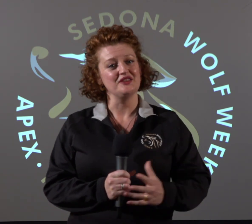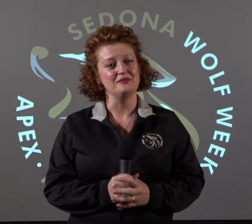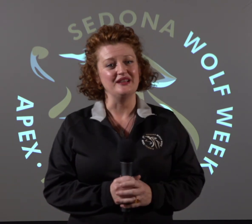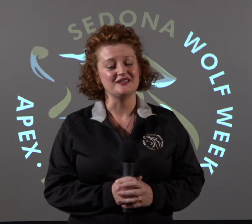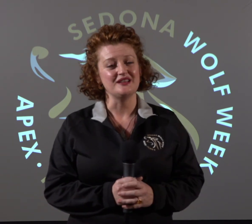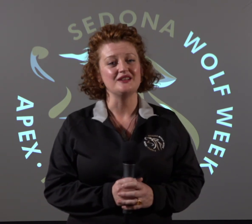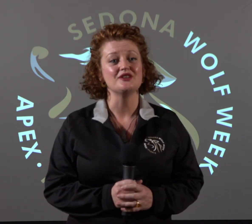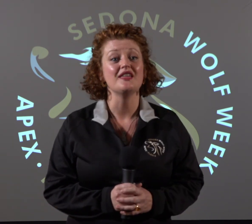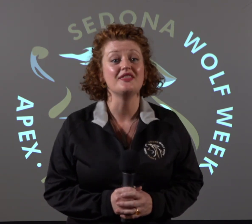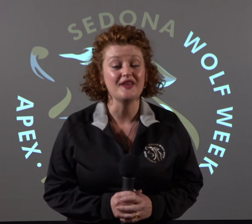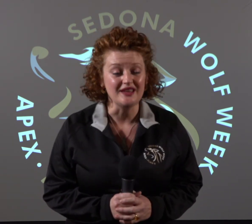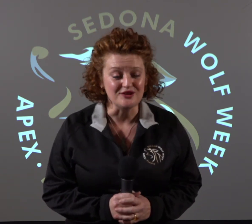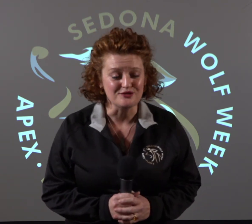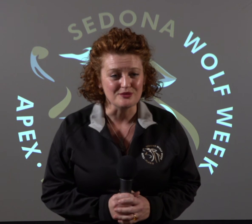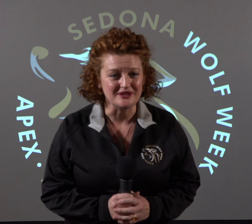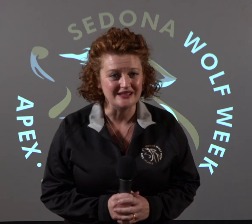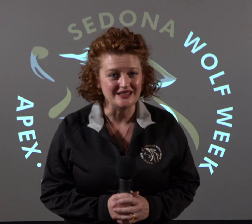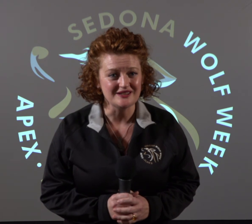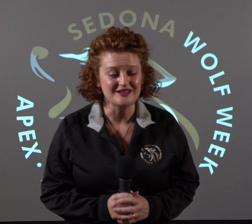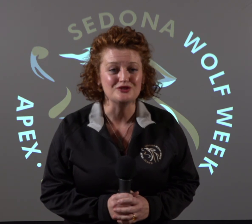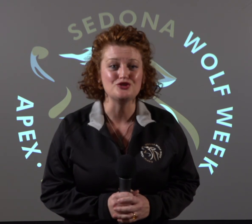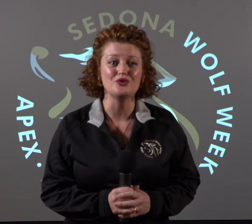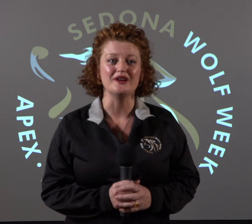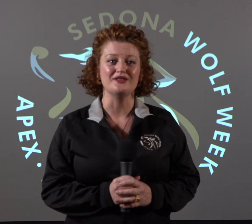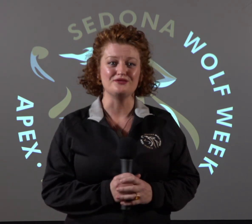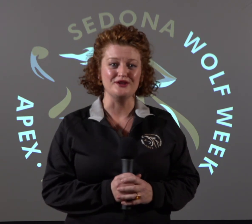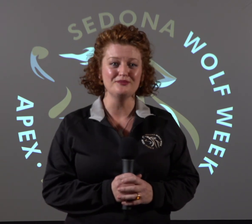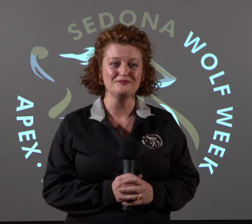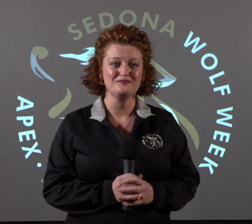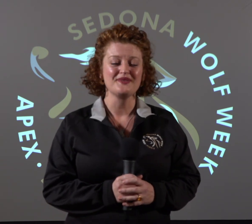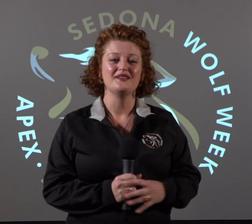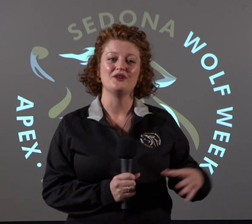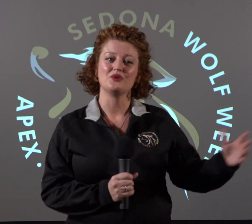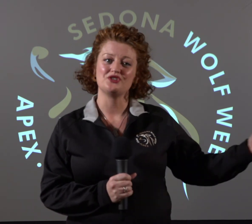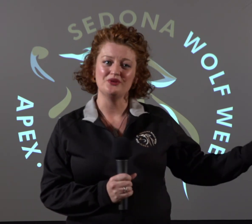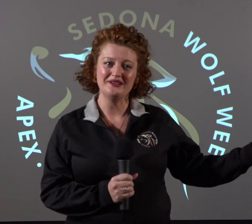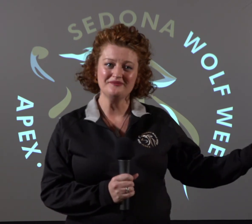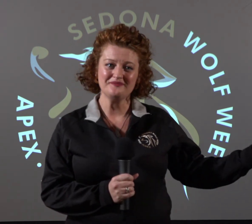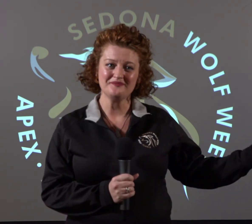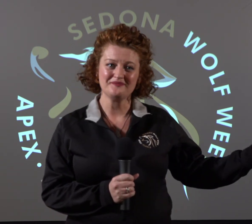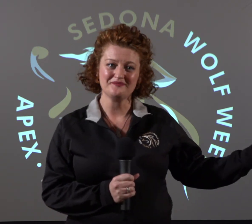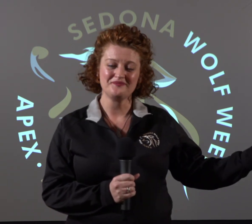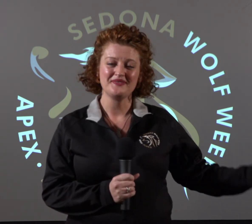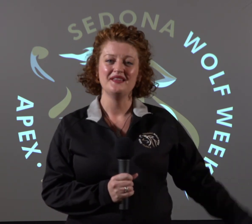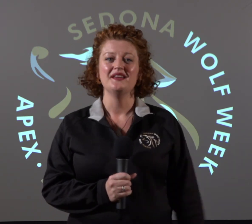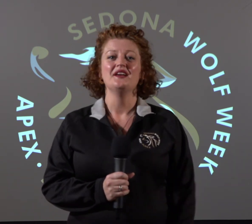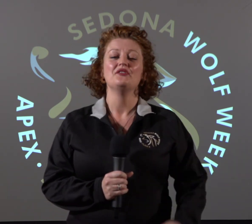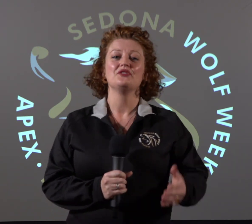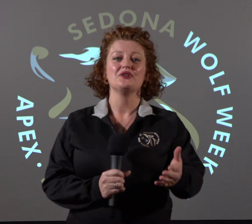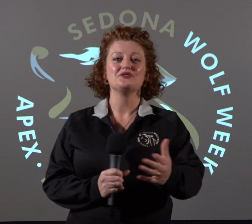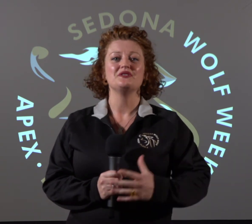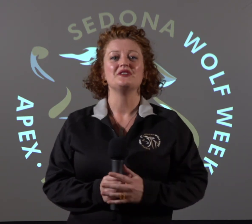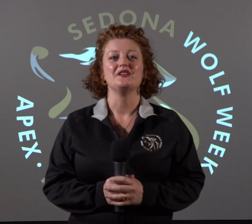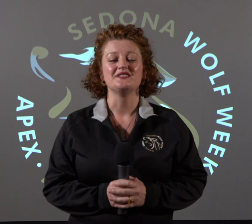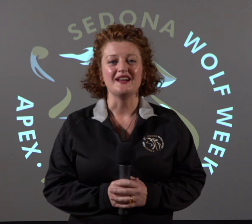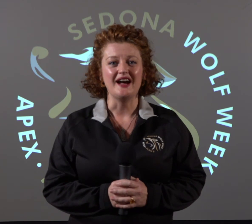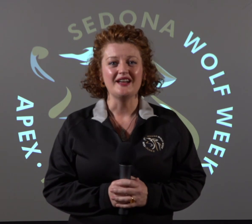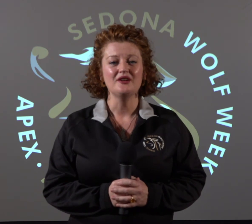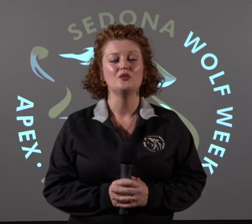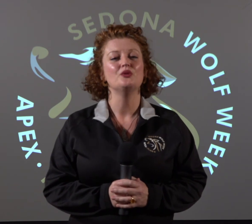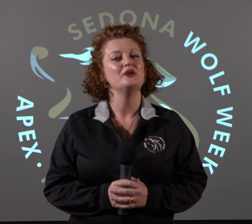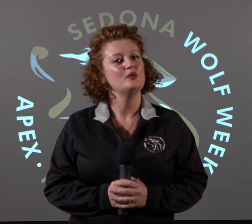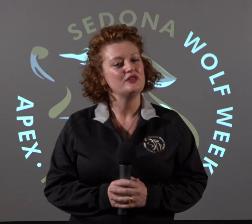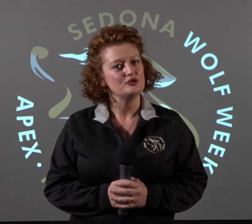staying on the main stage, thank you for being here. Enjoy the film that we're showing. And for those of you that are on